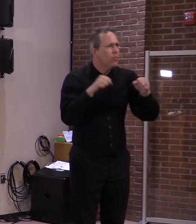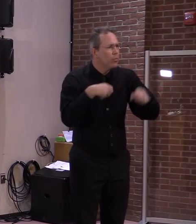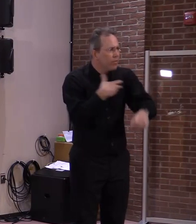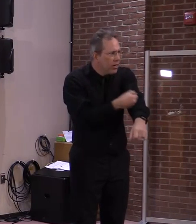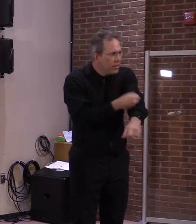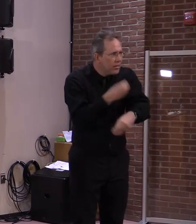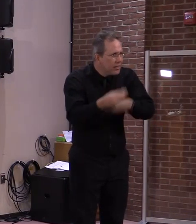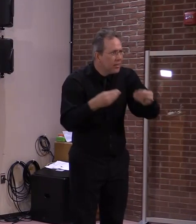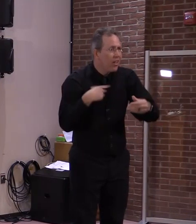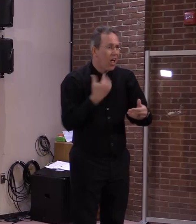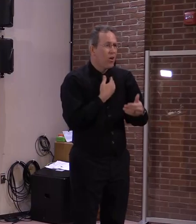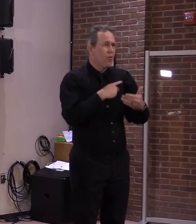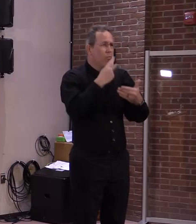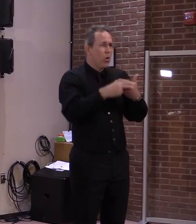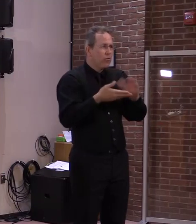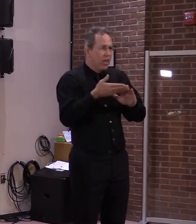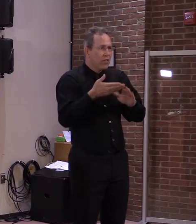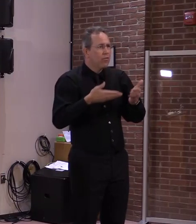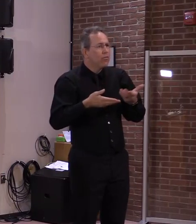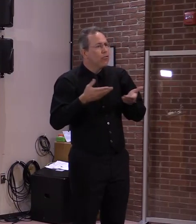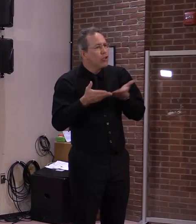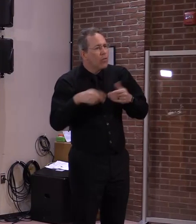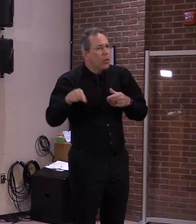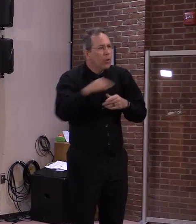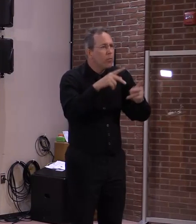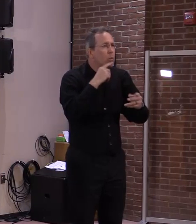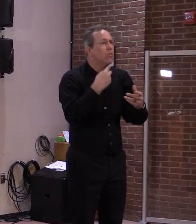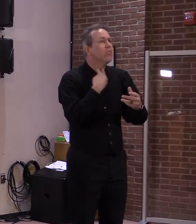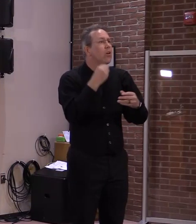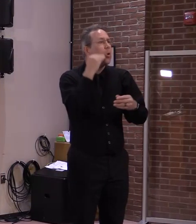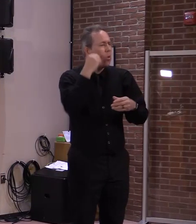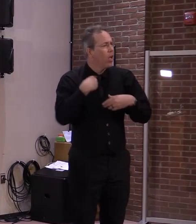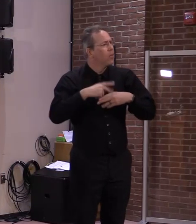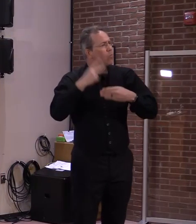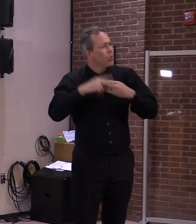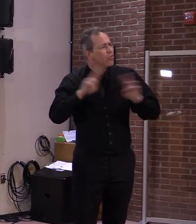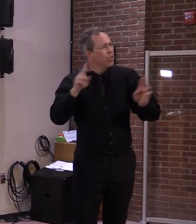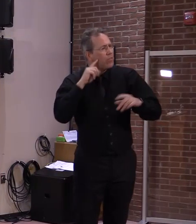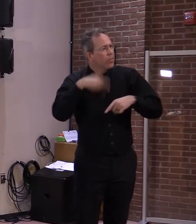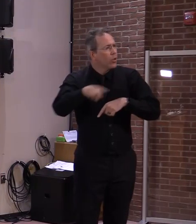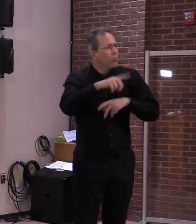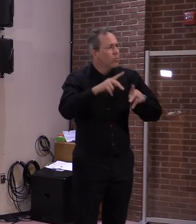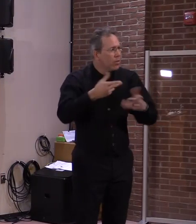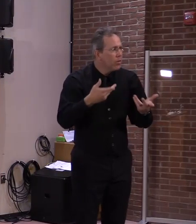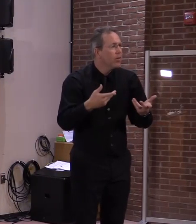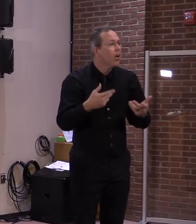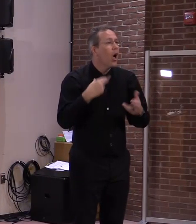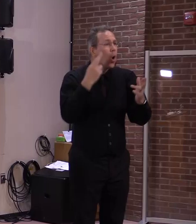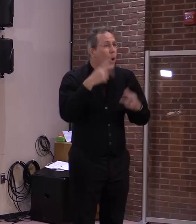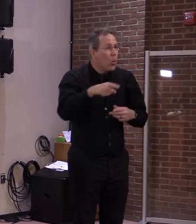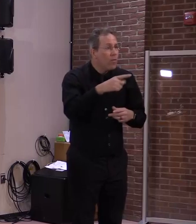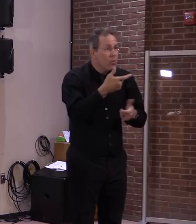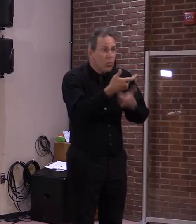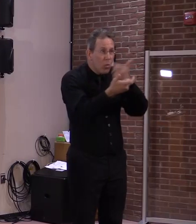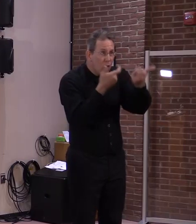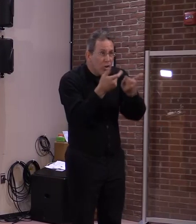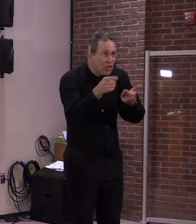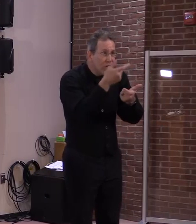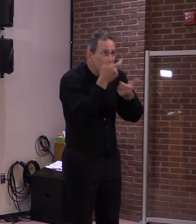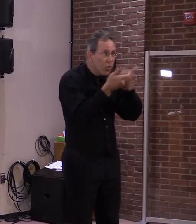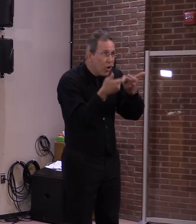to serve the homebound, and I'm hoping that people that are listening that are homebound, we're trying to get the message